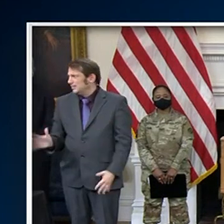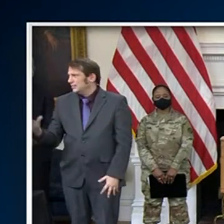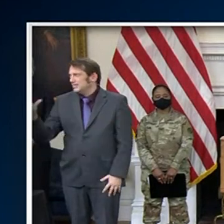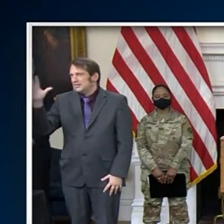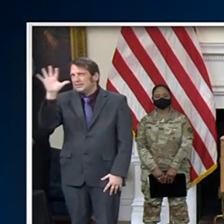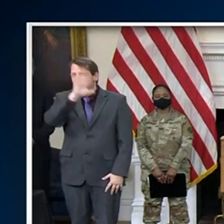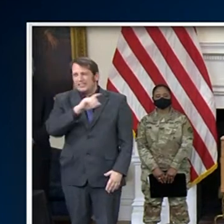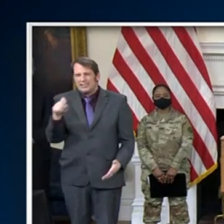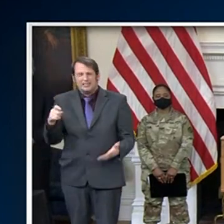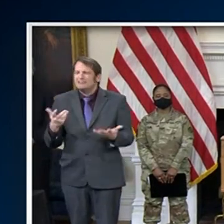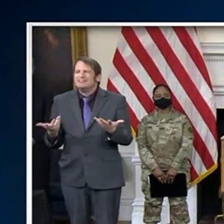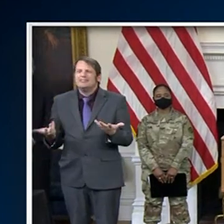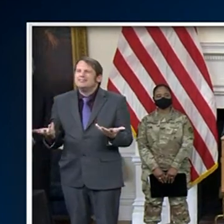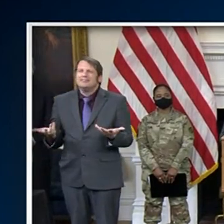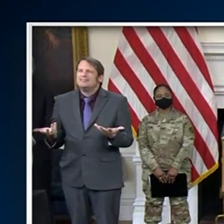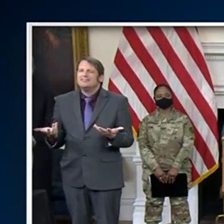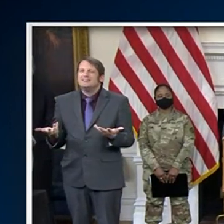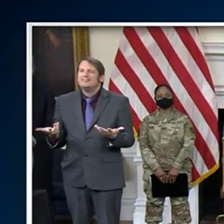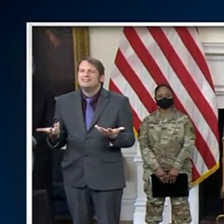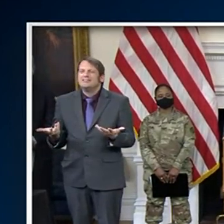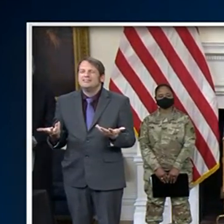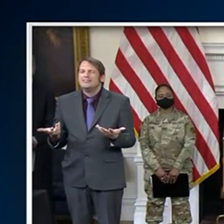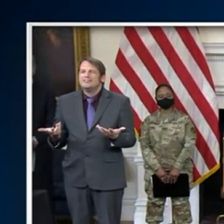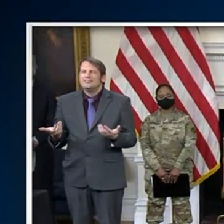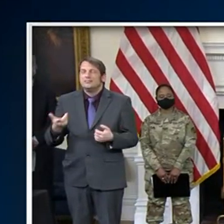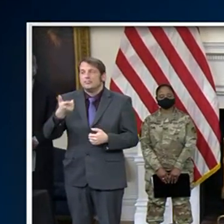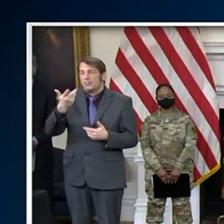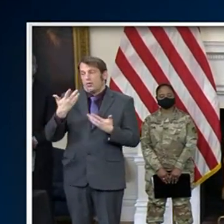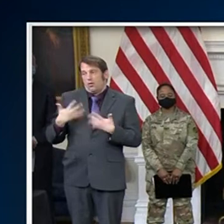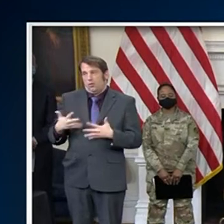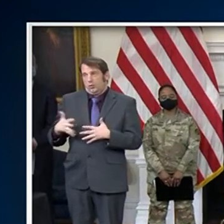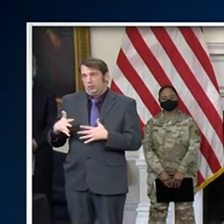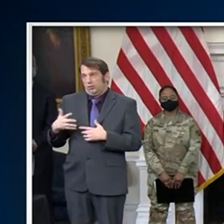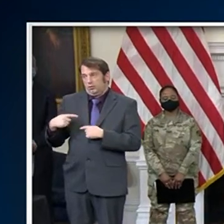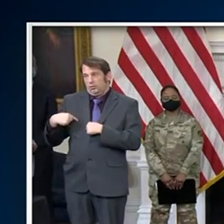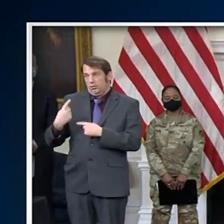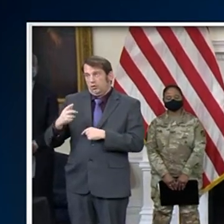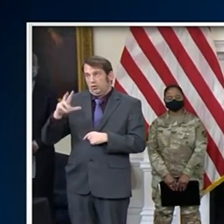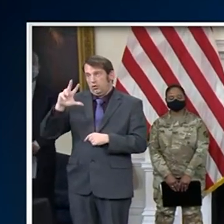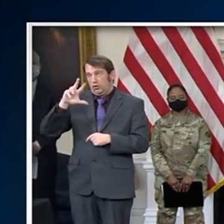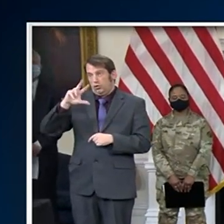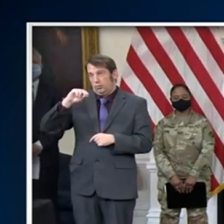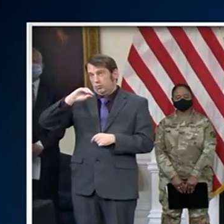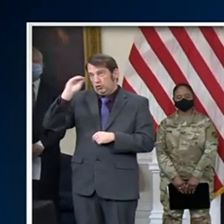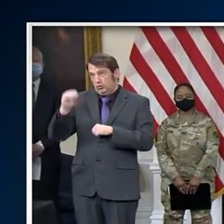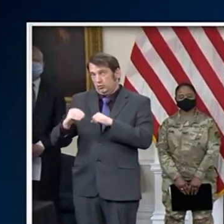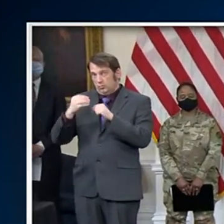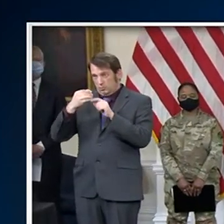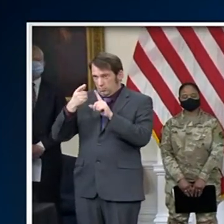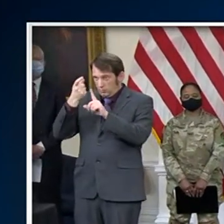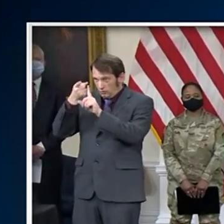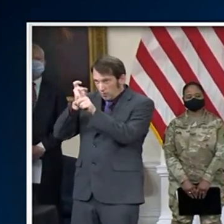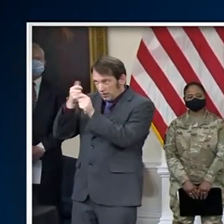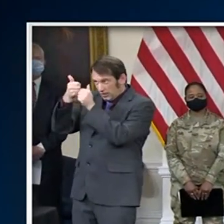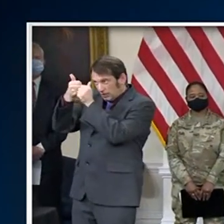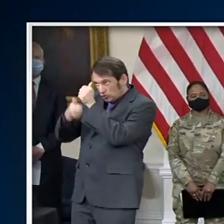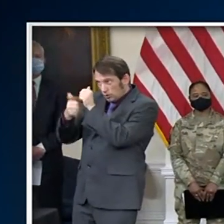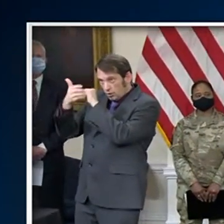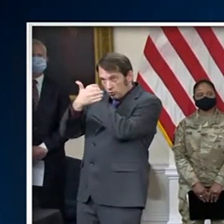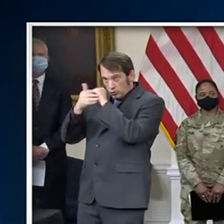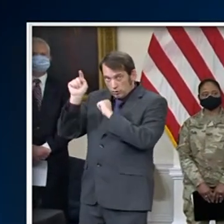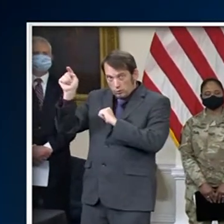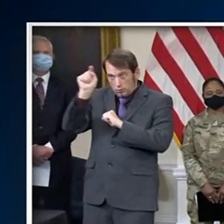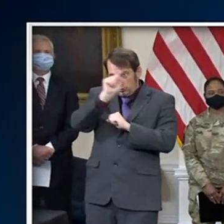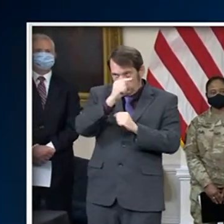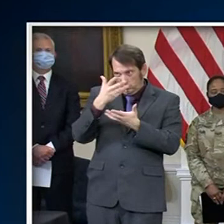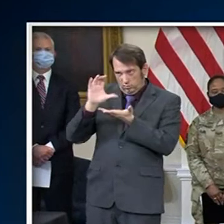While approximately 30% of each county's total allocation does go to